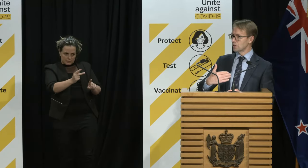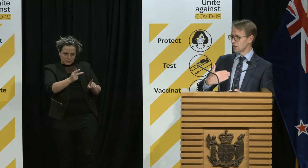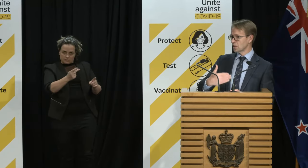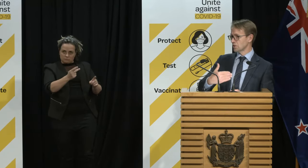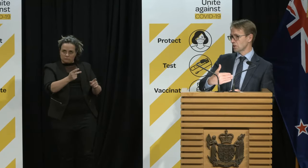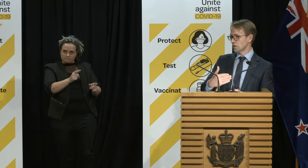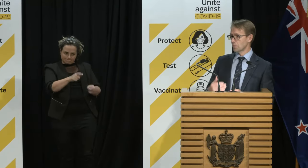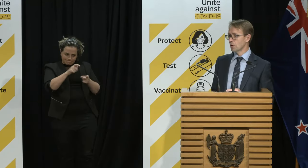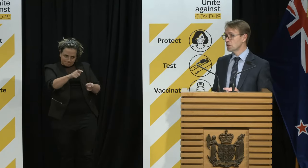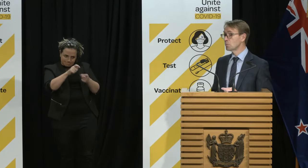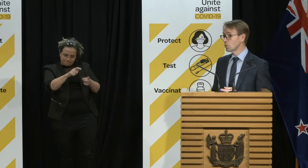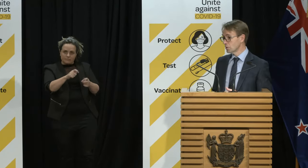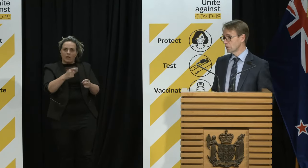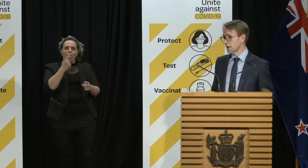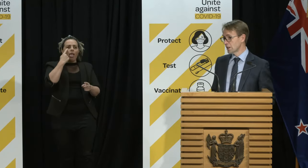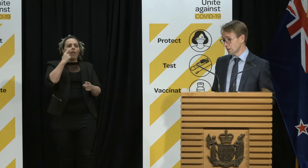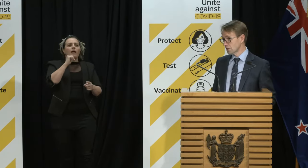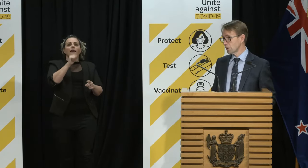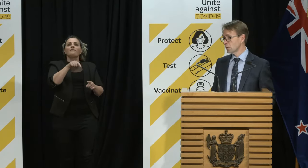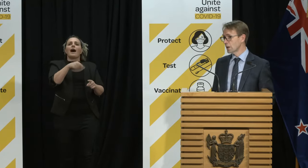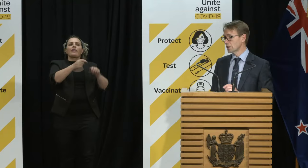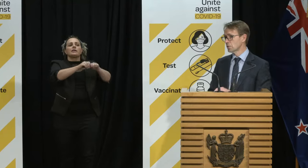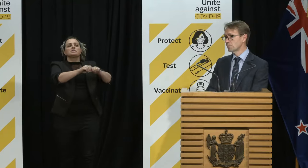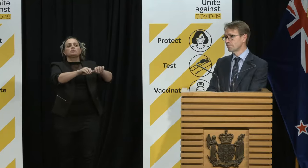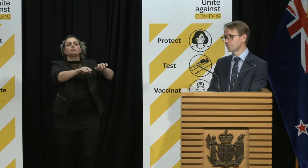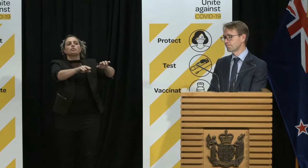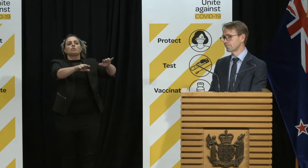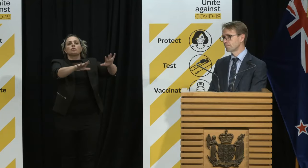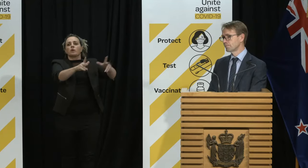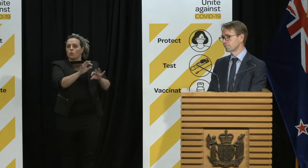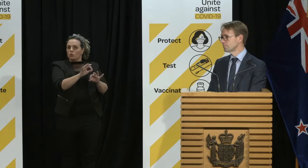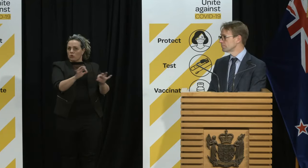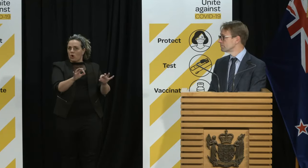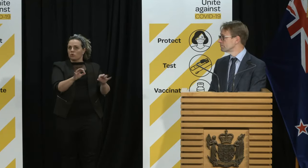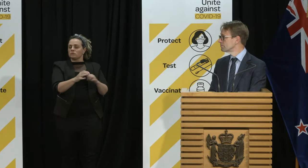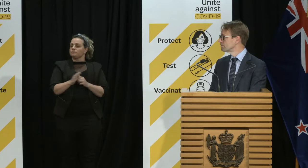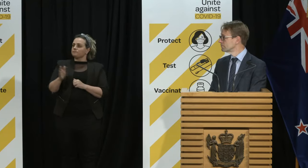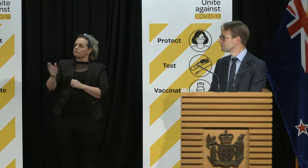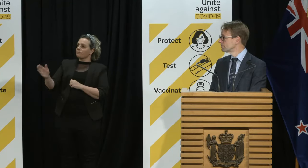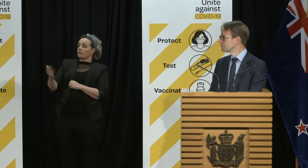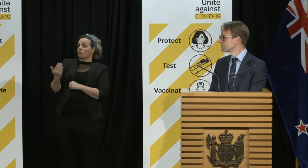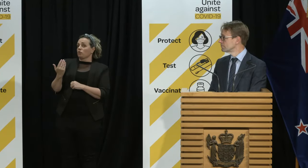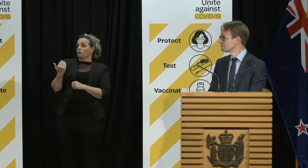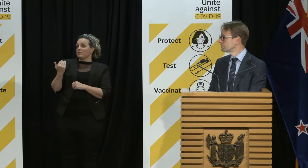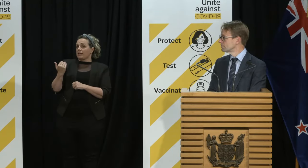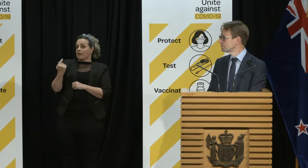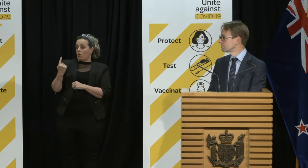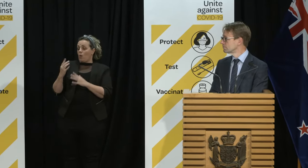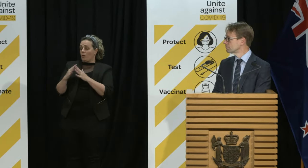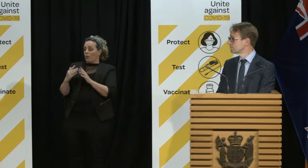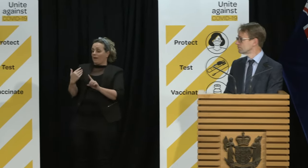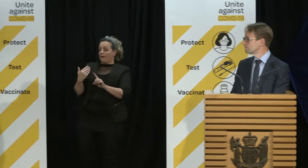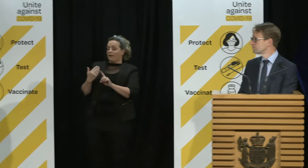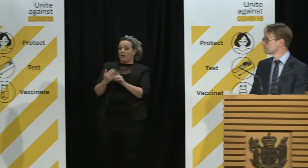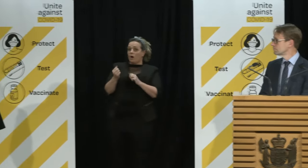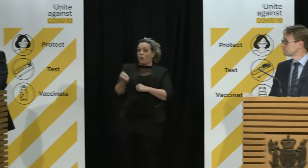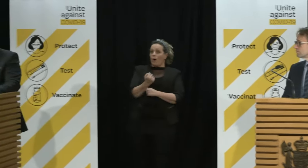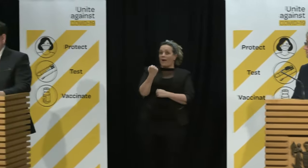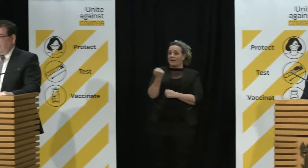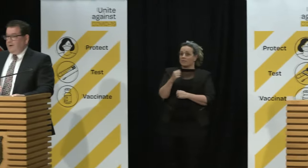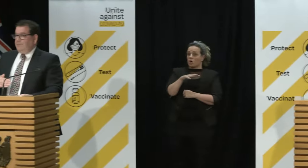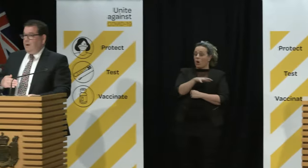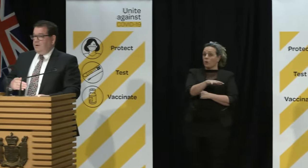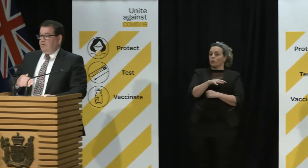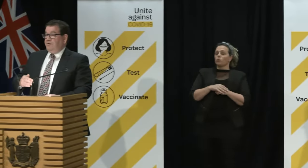may be detections in some of those smaller towns around the Waikato. And in recent days, in the last week within the Waikato area, there's been